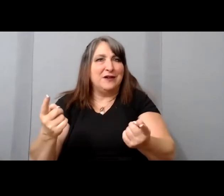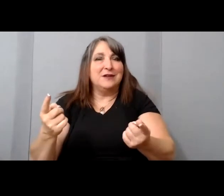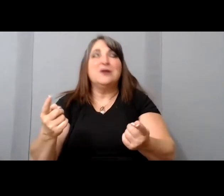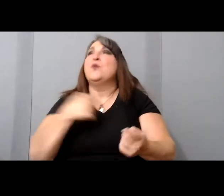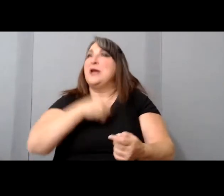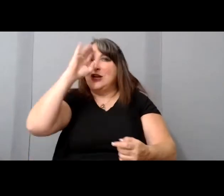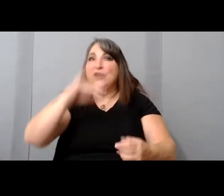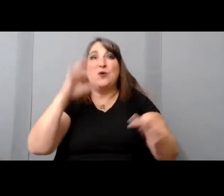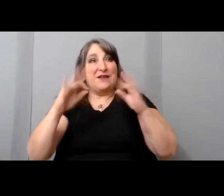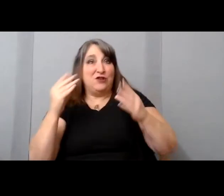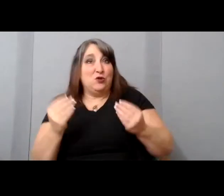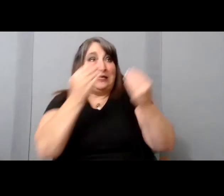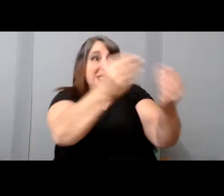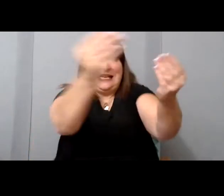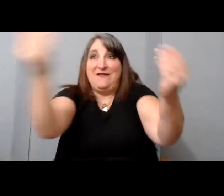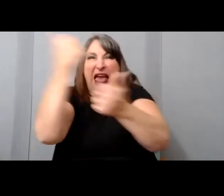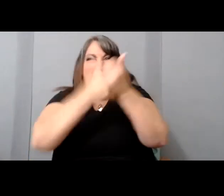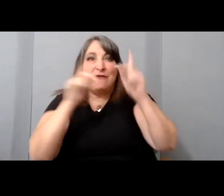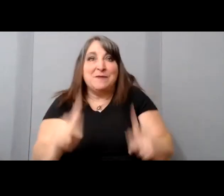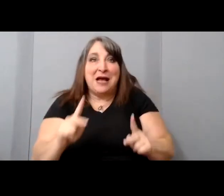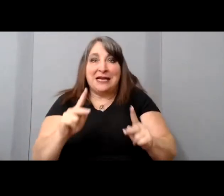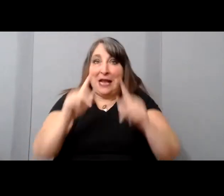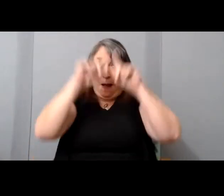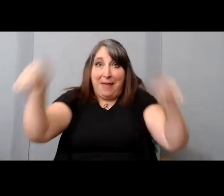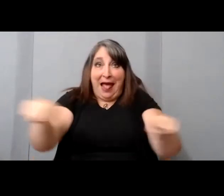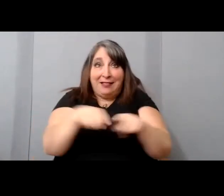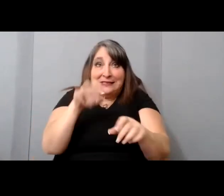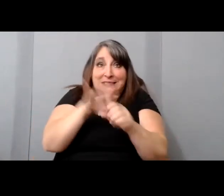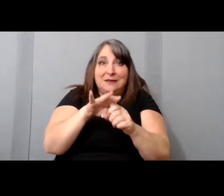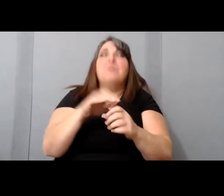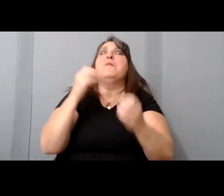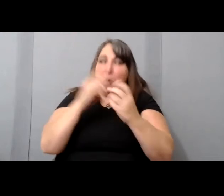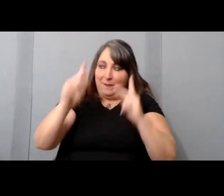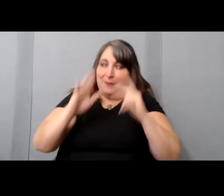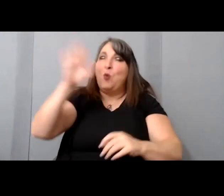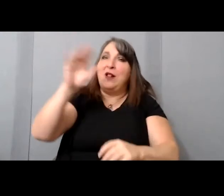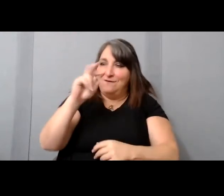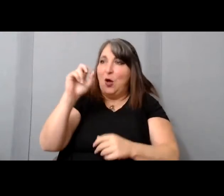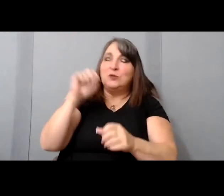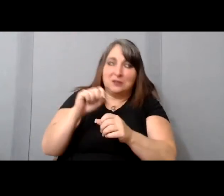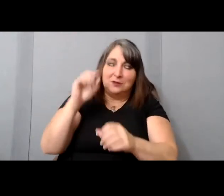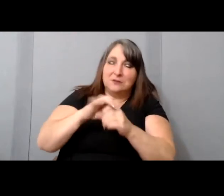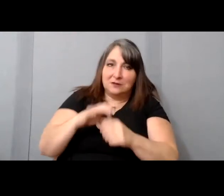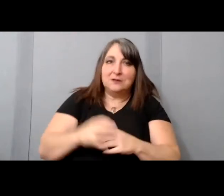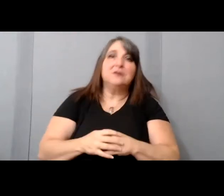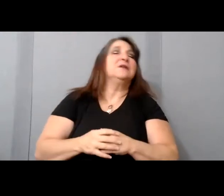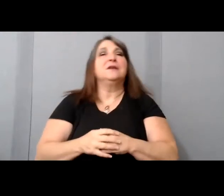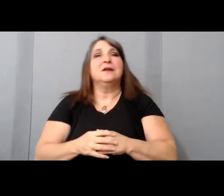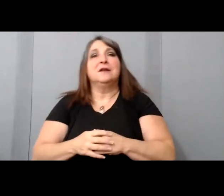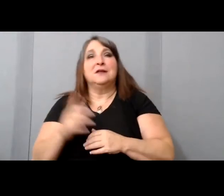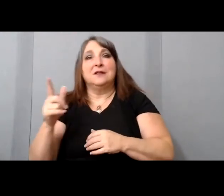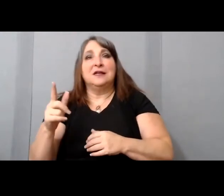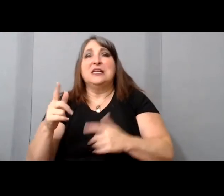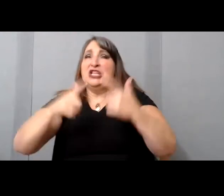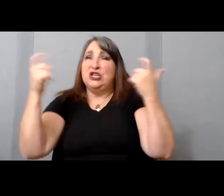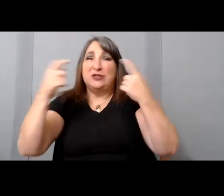a ballot in the hands of every voter, more people will vote. We offered ballot tracking that I mentioned, hugely successful for people